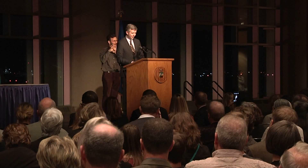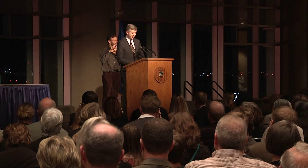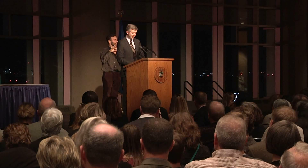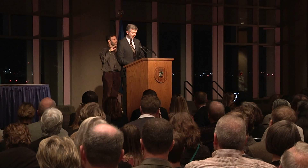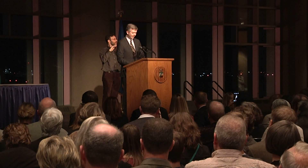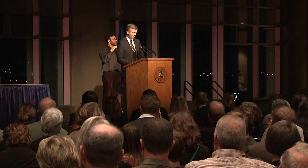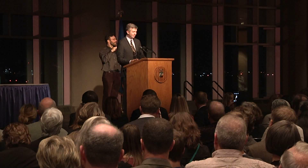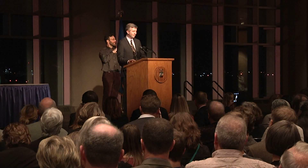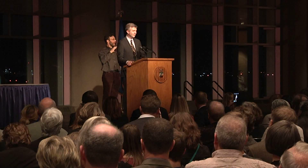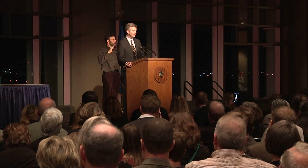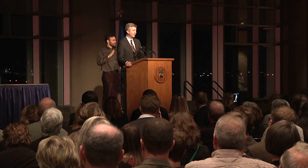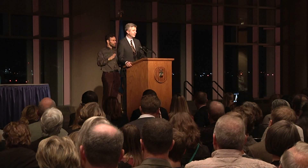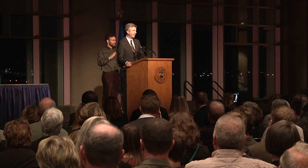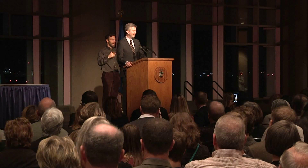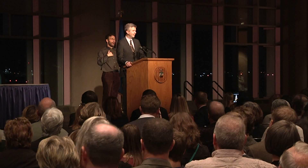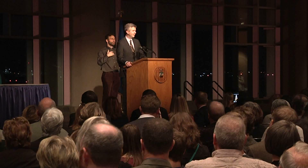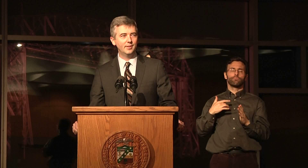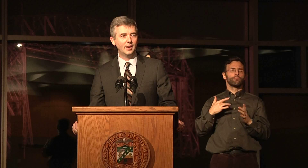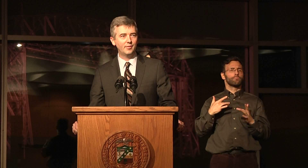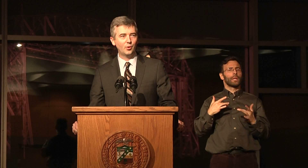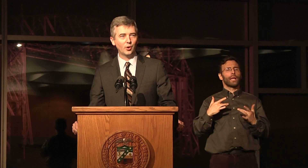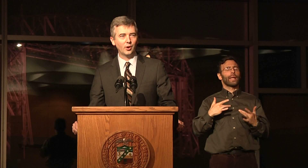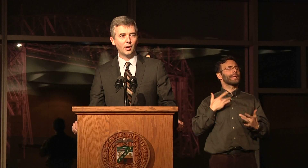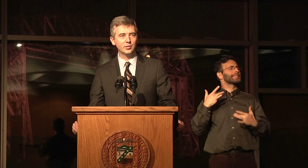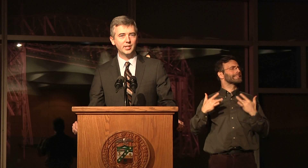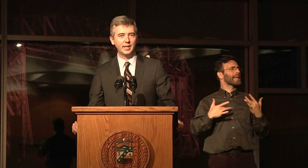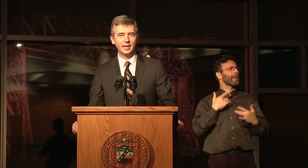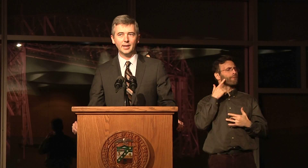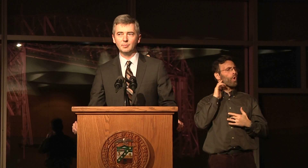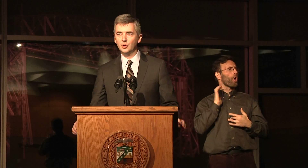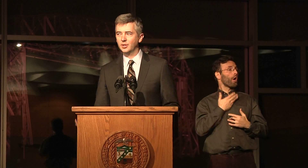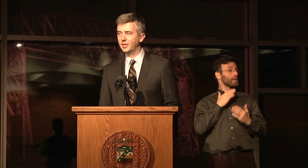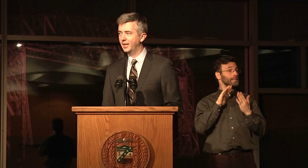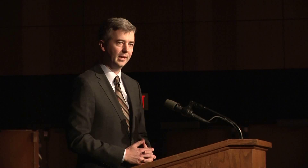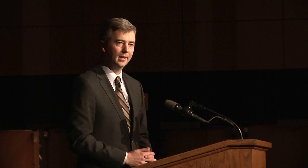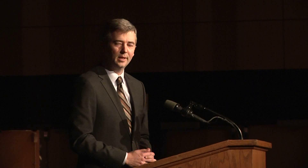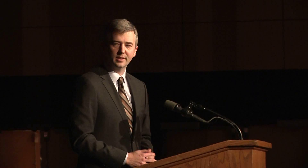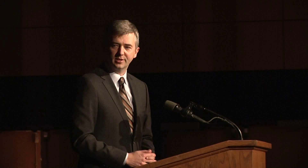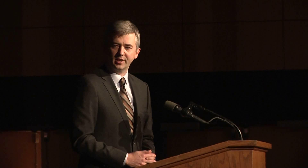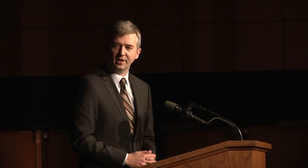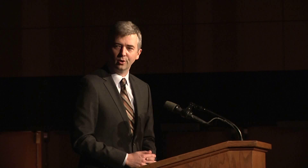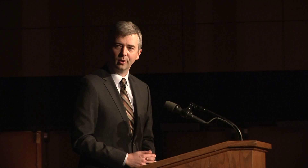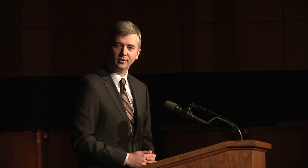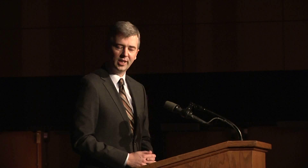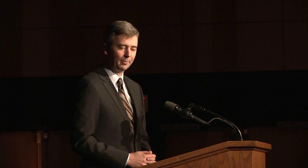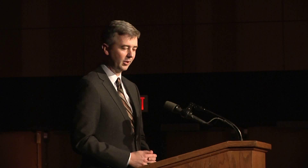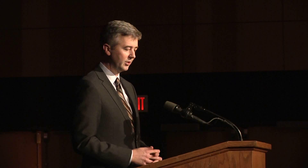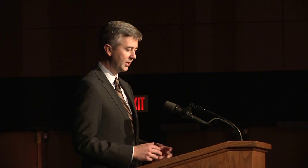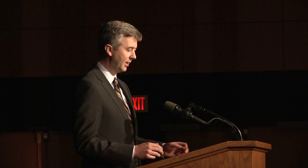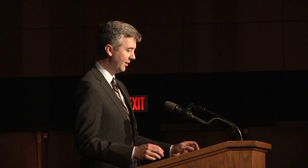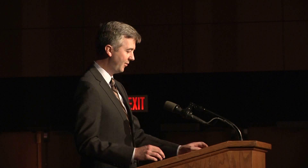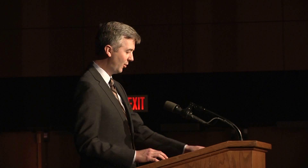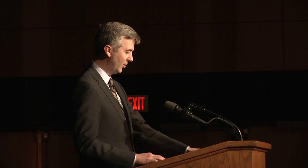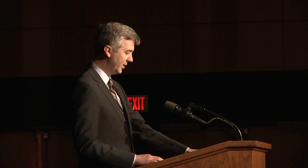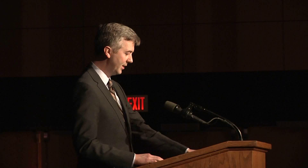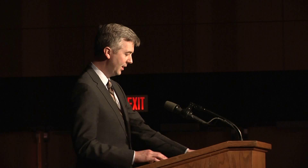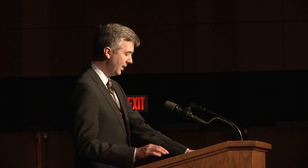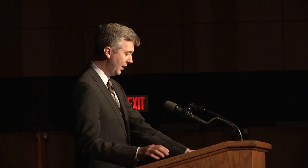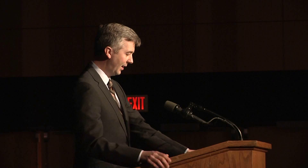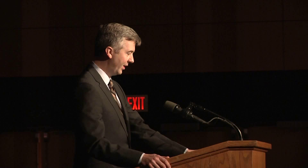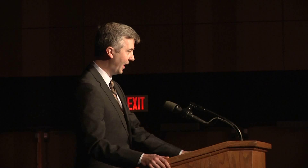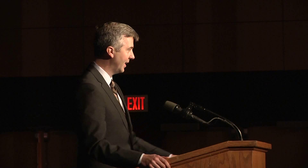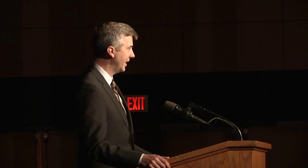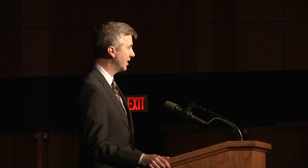city councilors. I am so excited for our city, and I'm so excited to see your chapters unfold.